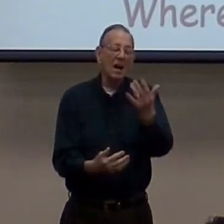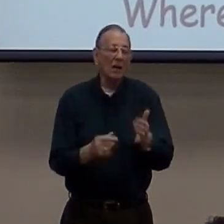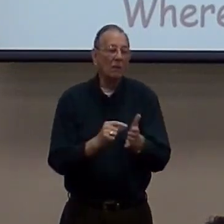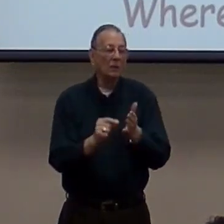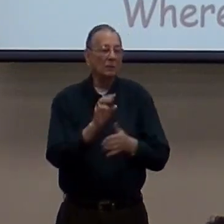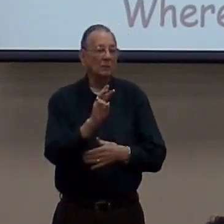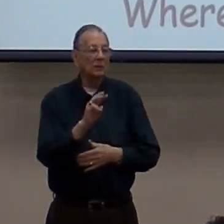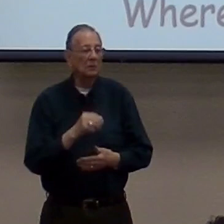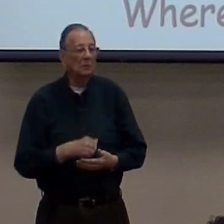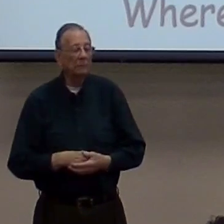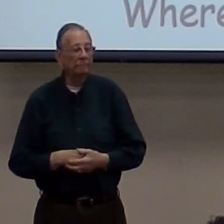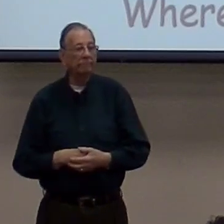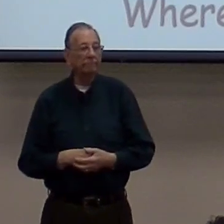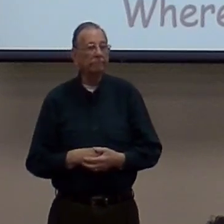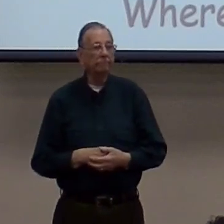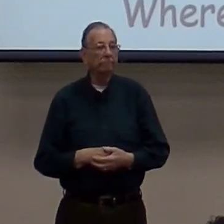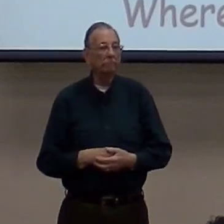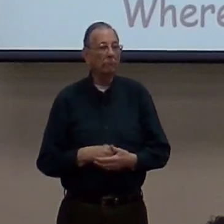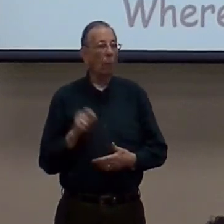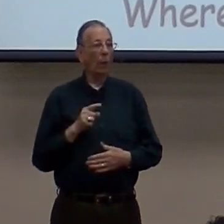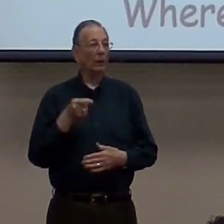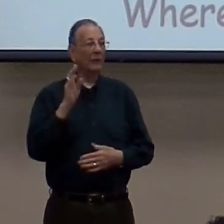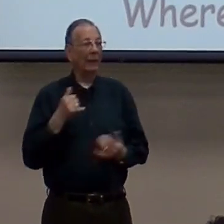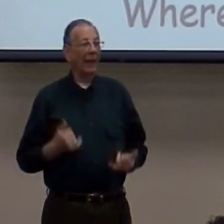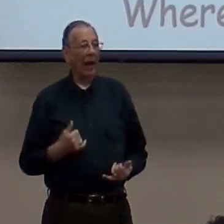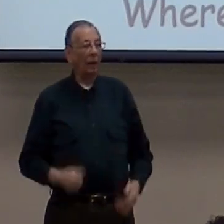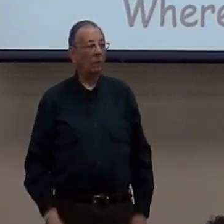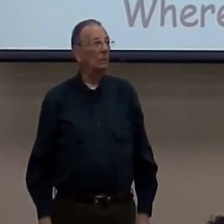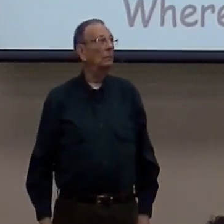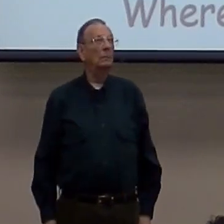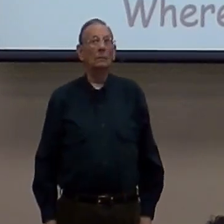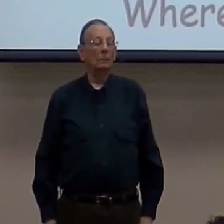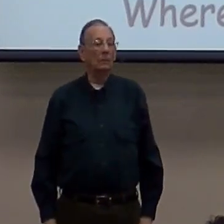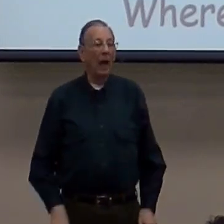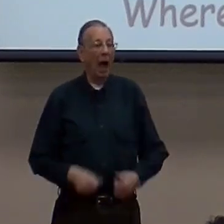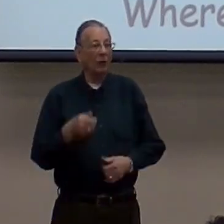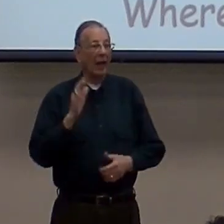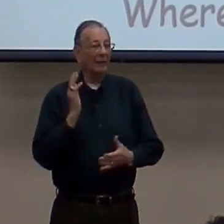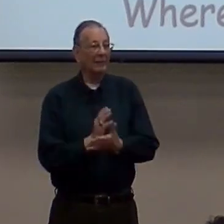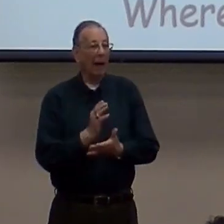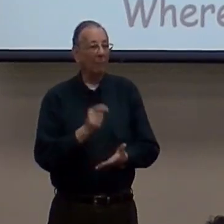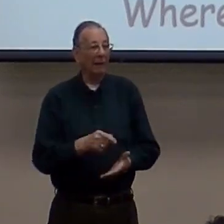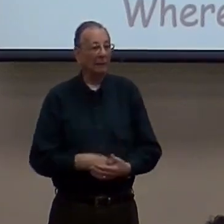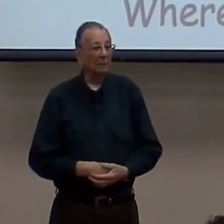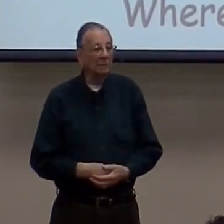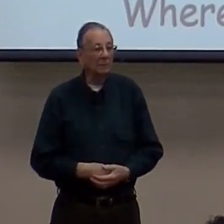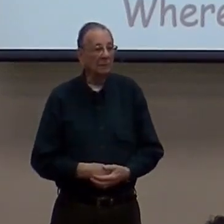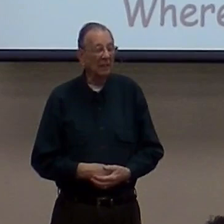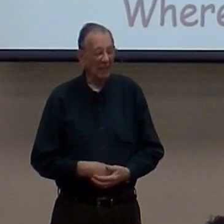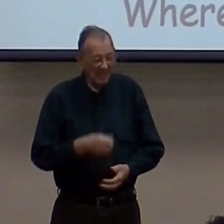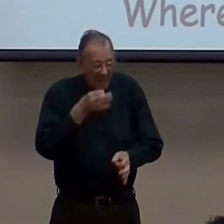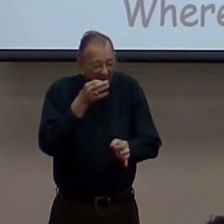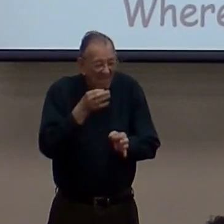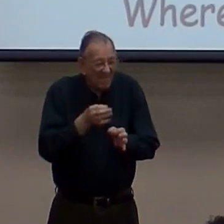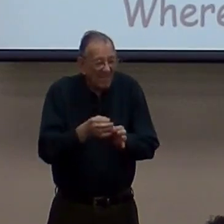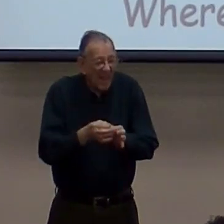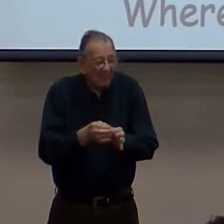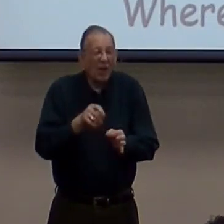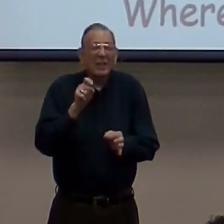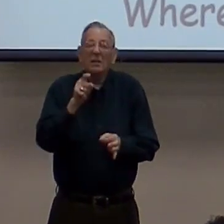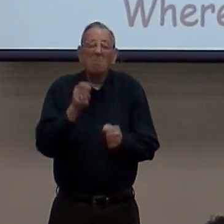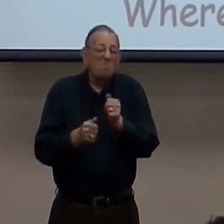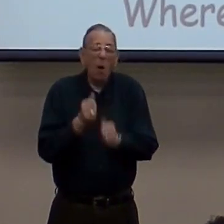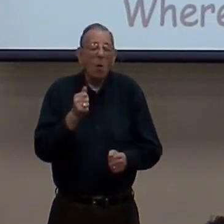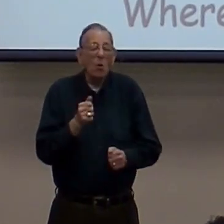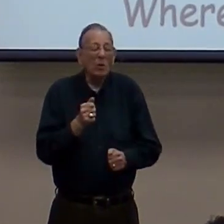6. Where is God now? How can He do anything now? When the faithful need Him